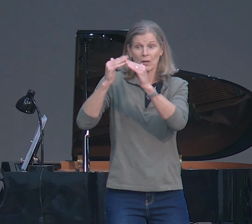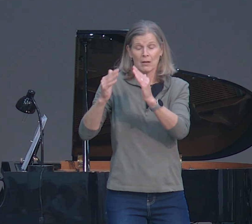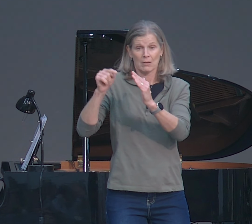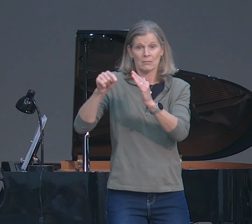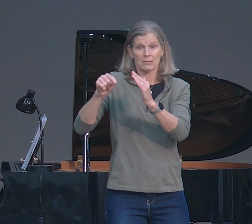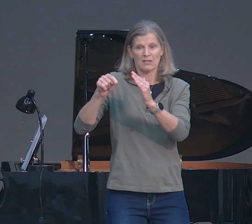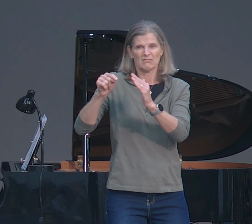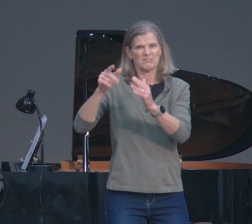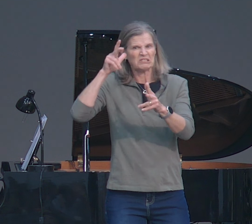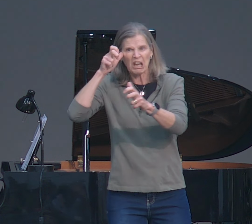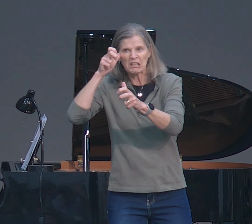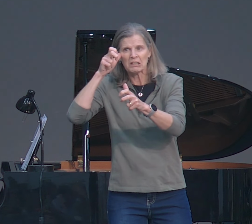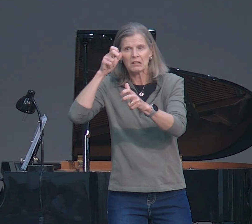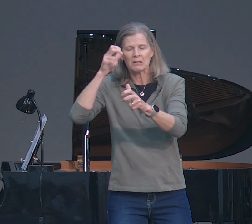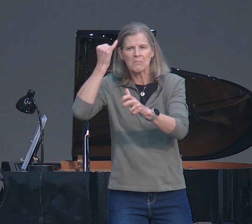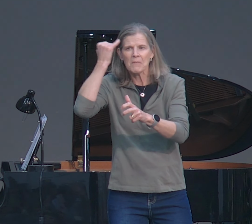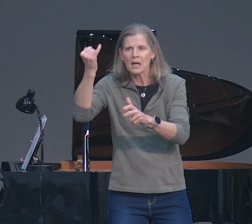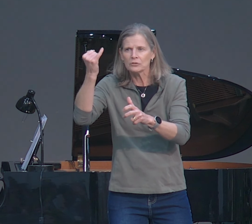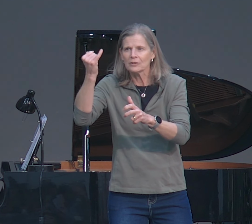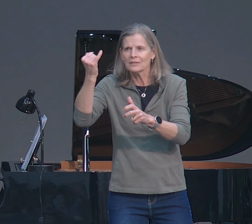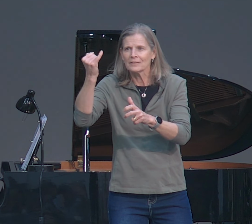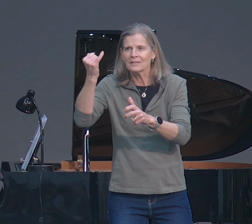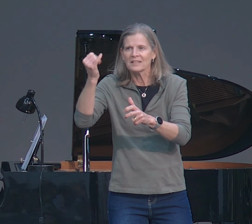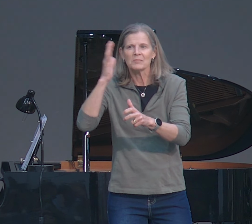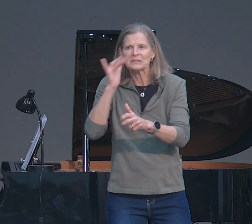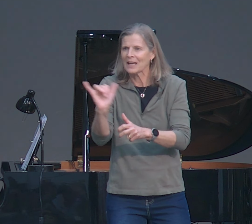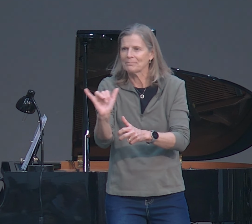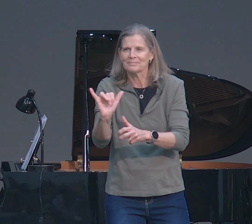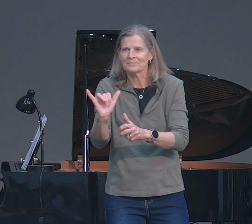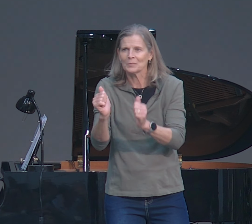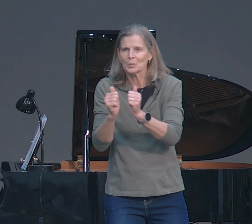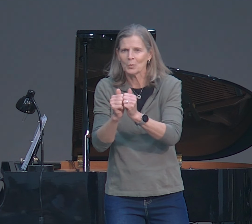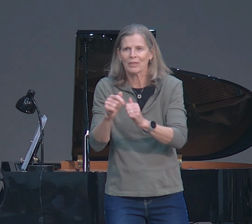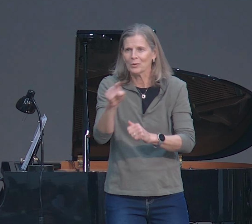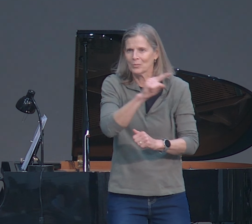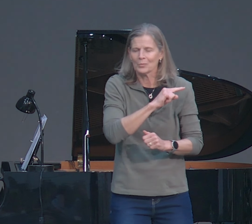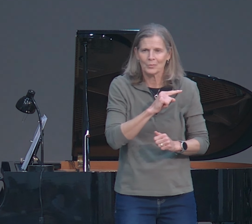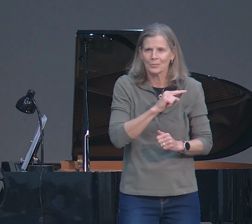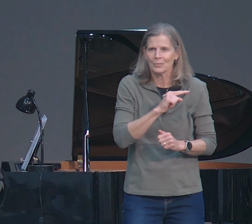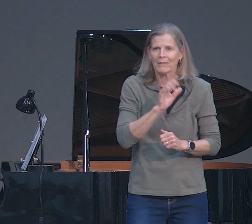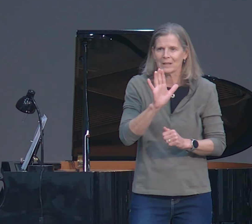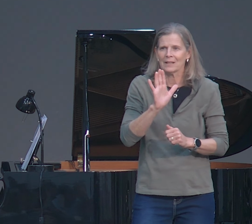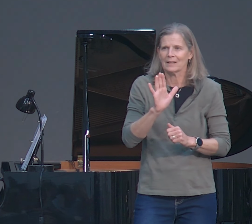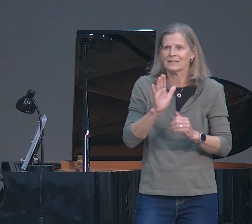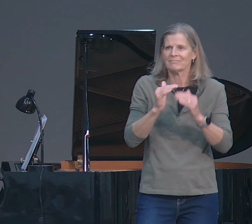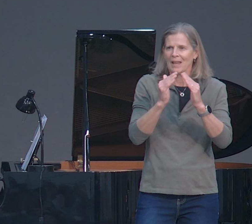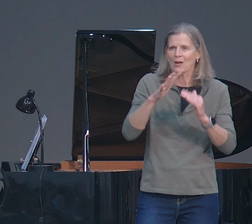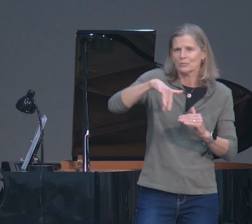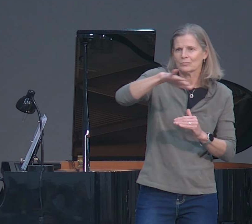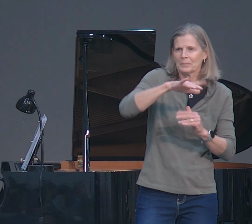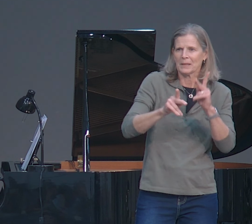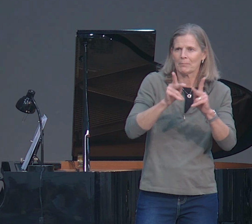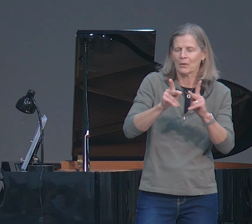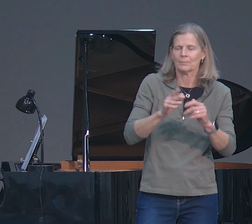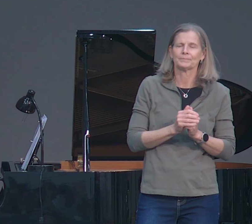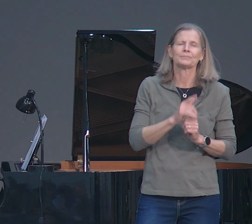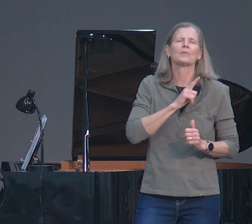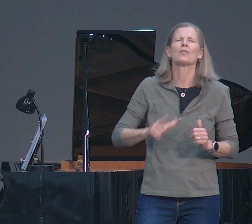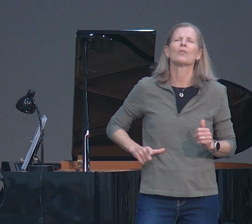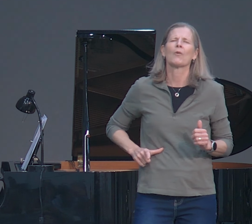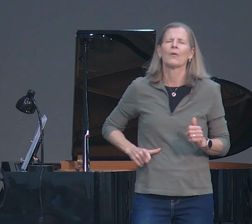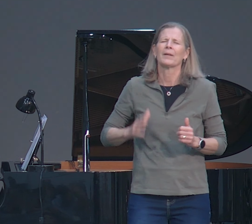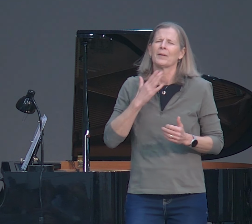Beelzebul, how much more will they malign those of his household? Lord, would you